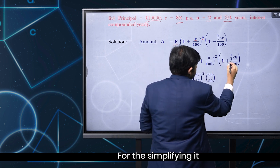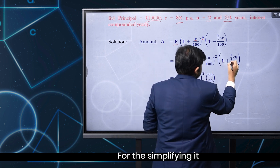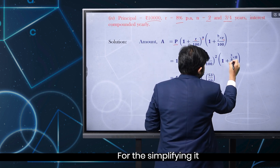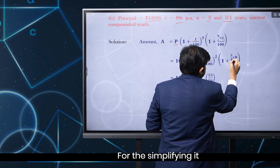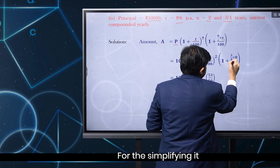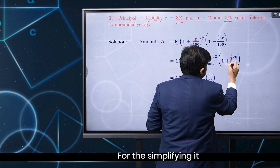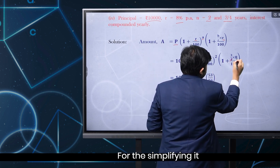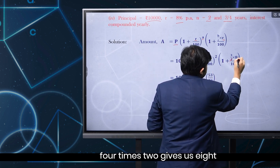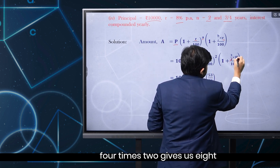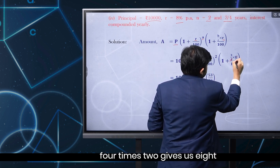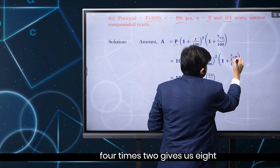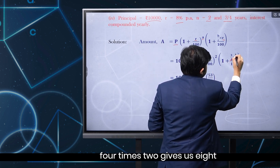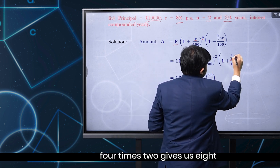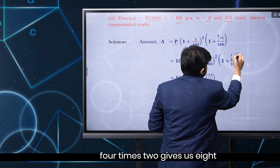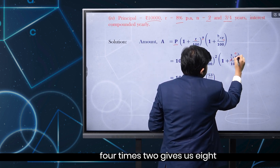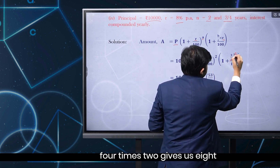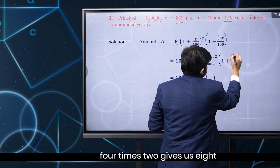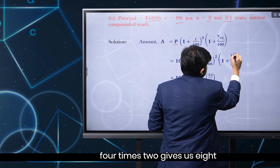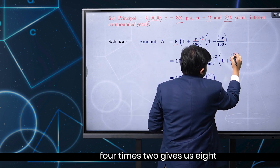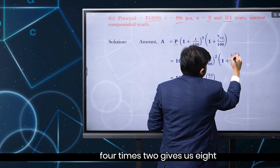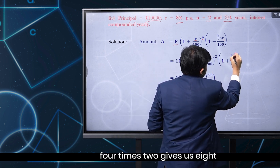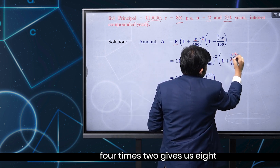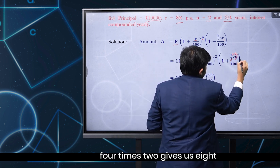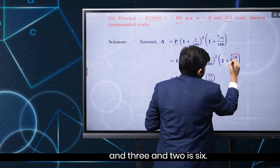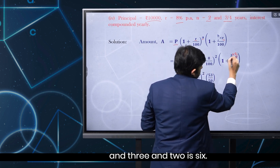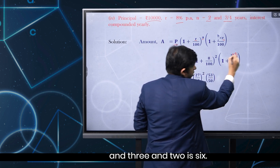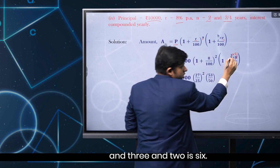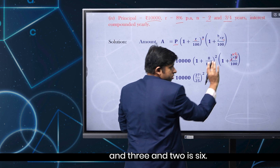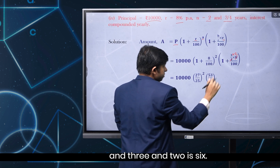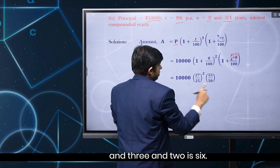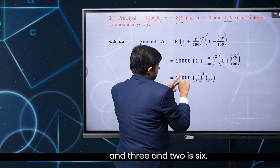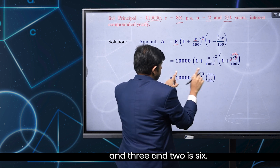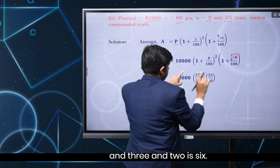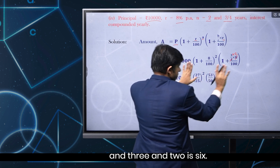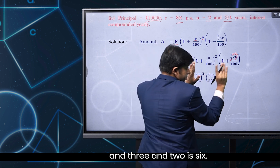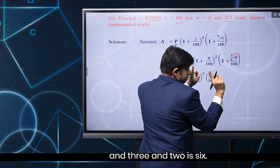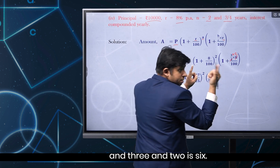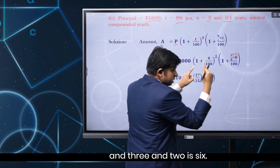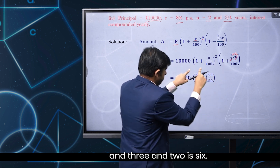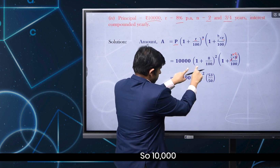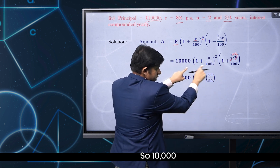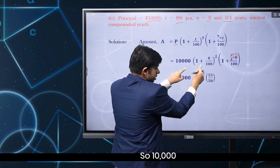Further simplifying it, 4 times 2 gives us 8 and 3 into 2 is 6. So